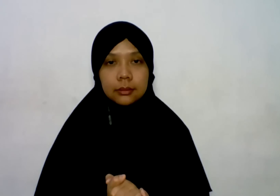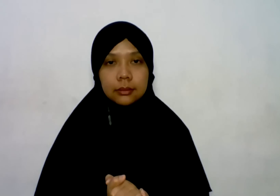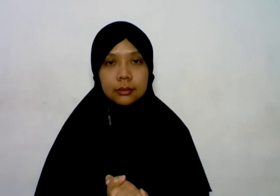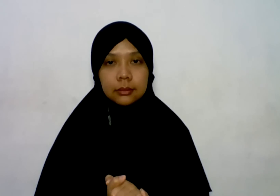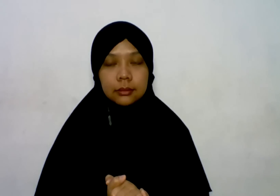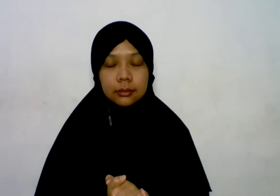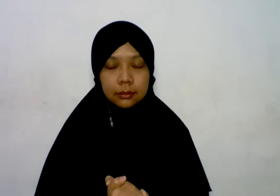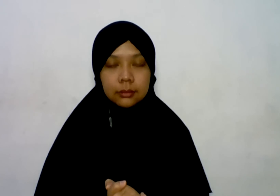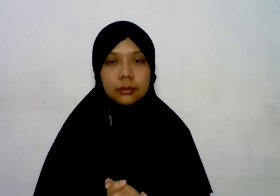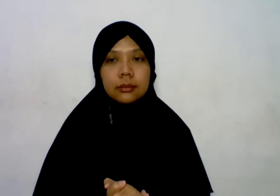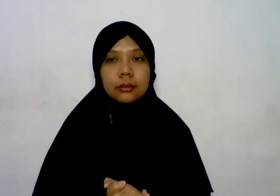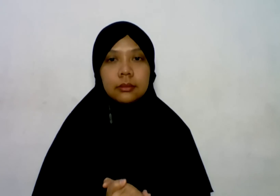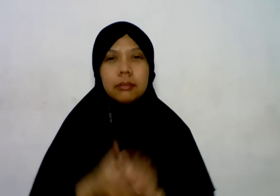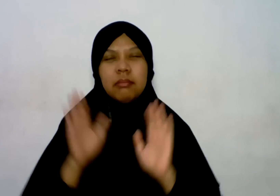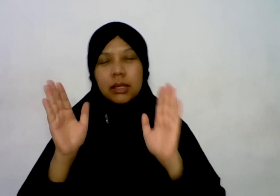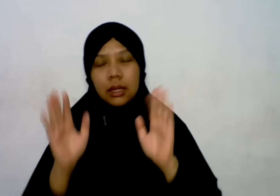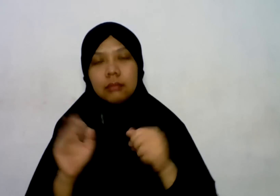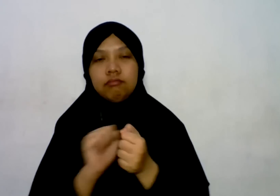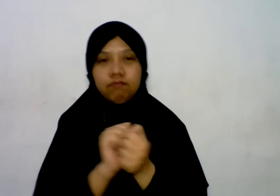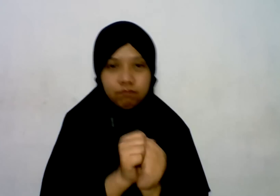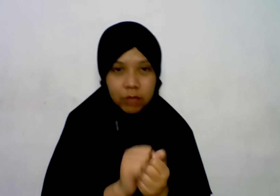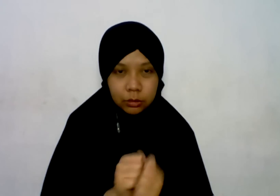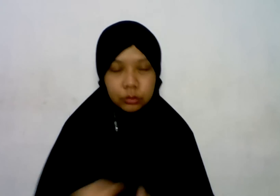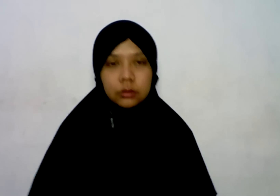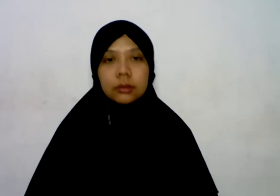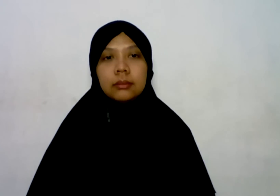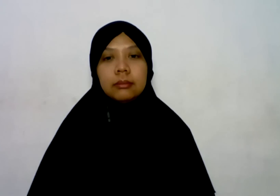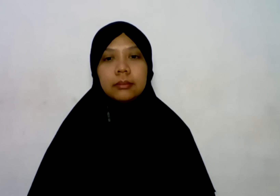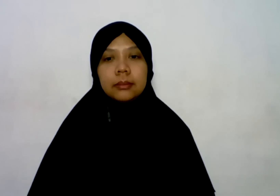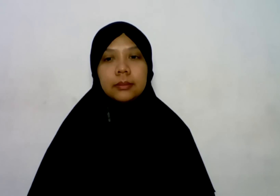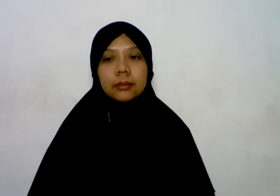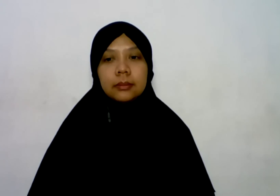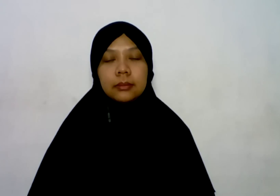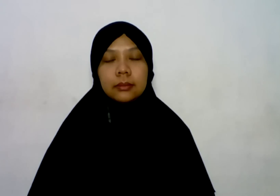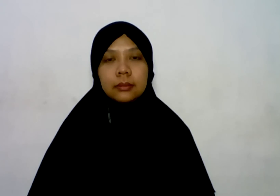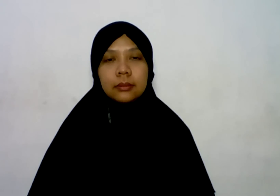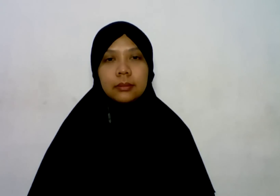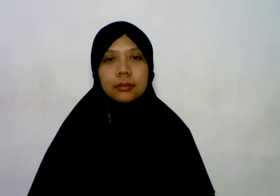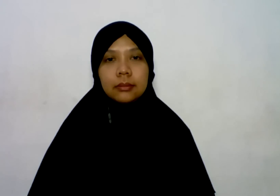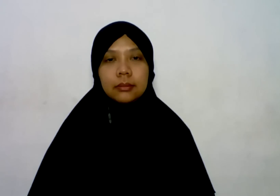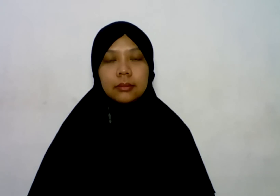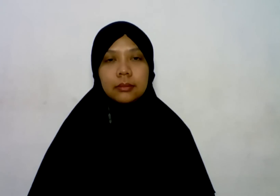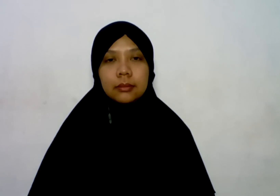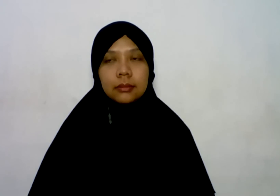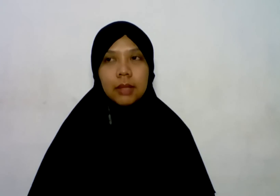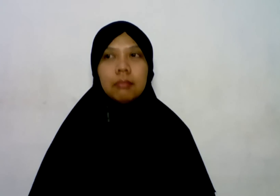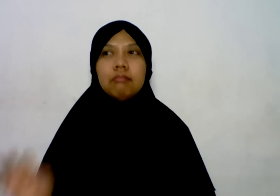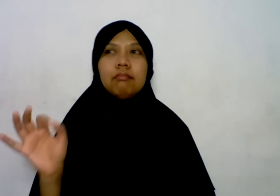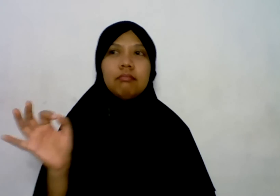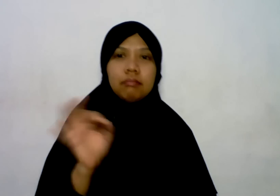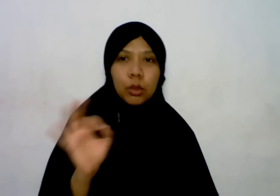some studies that would open up many people about the situations